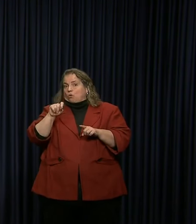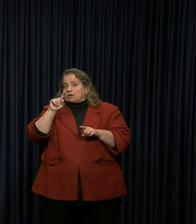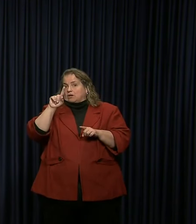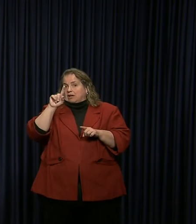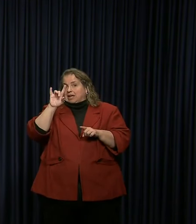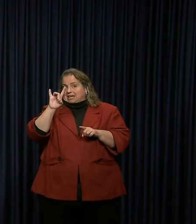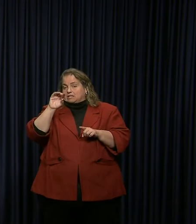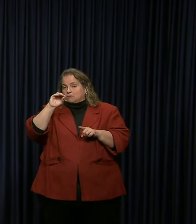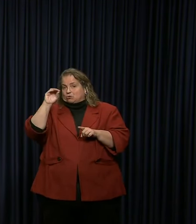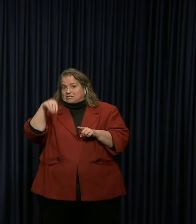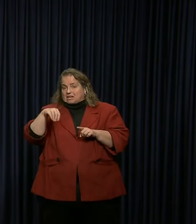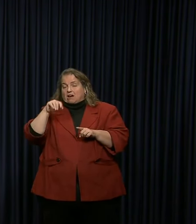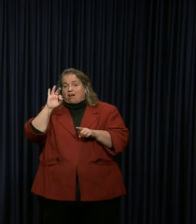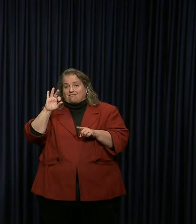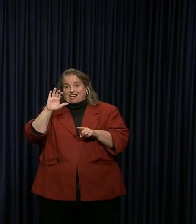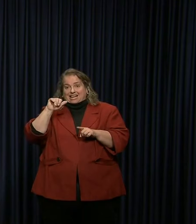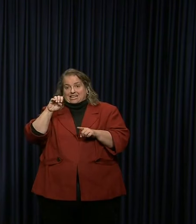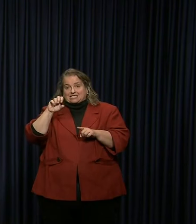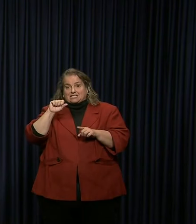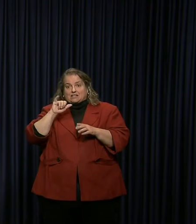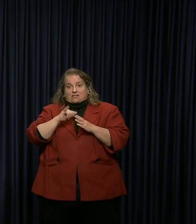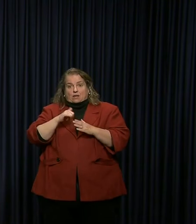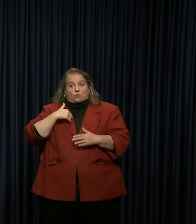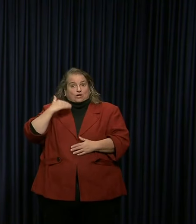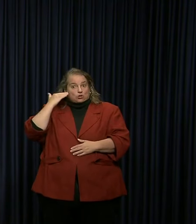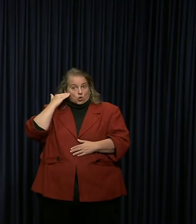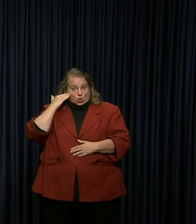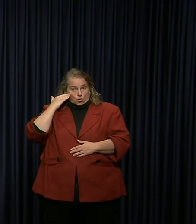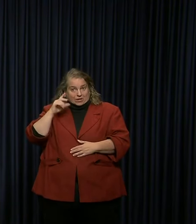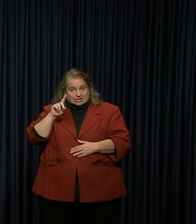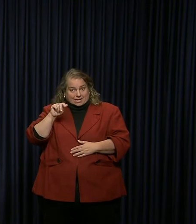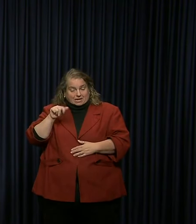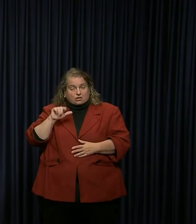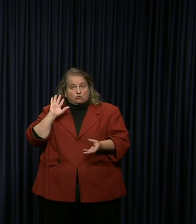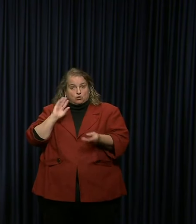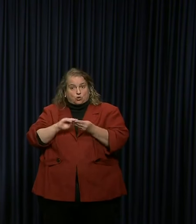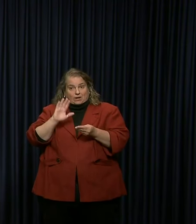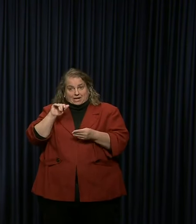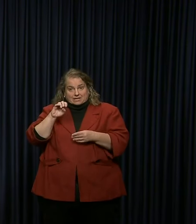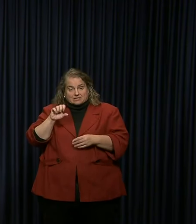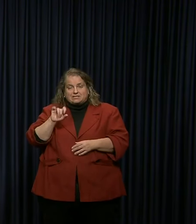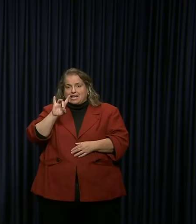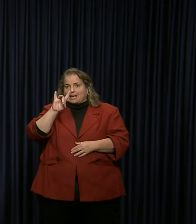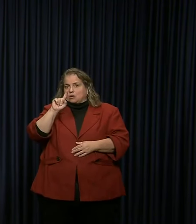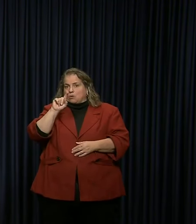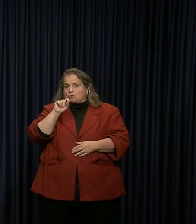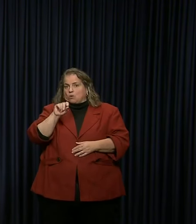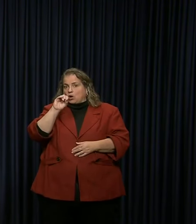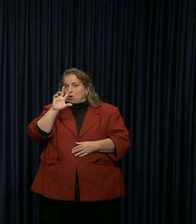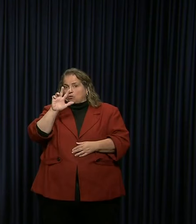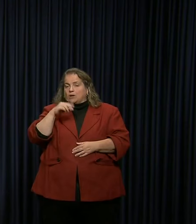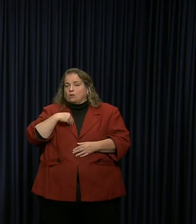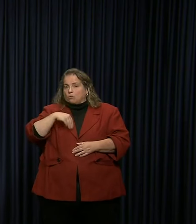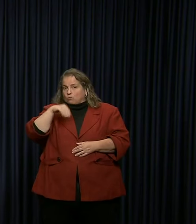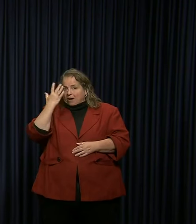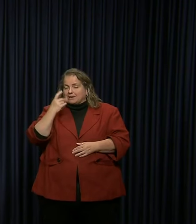72.18% of cases, the racial data. Total cases, it's 81.03%